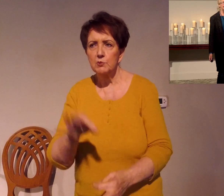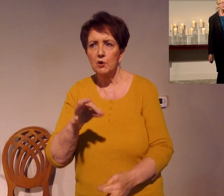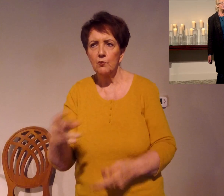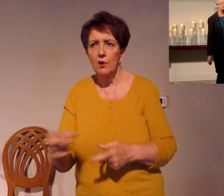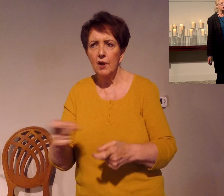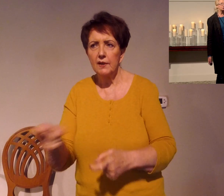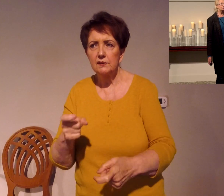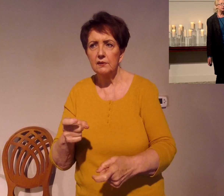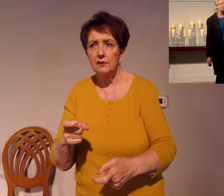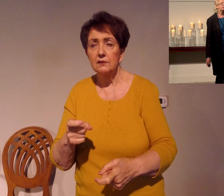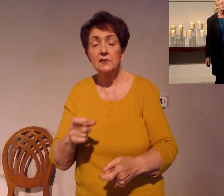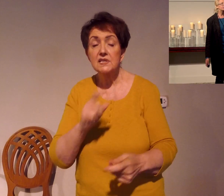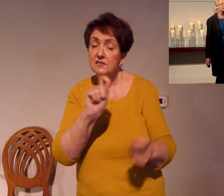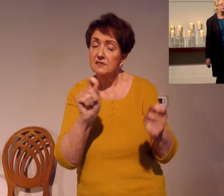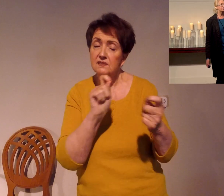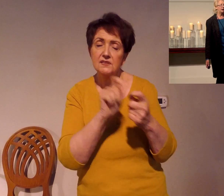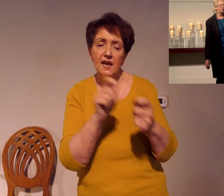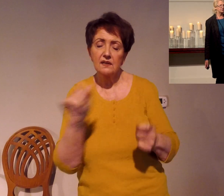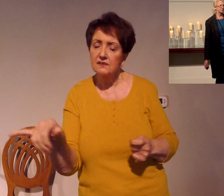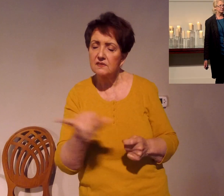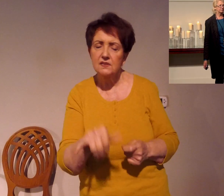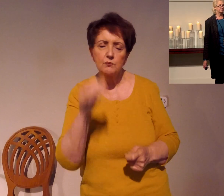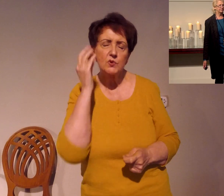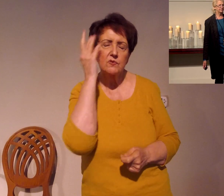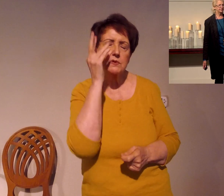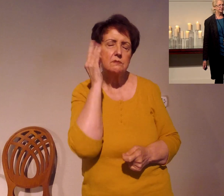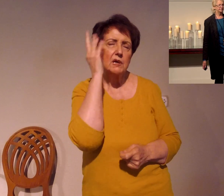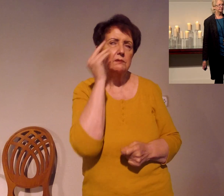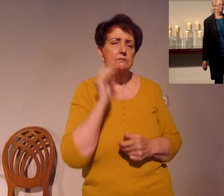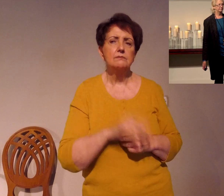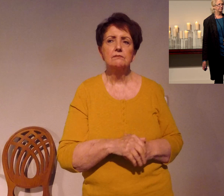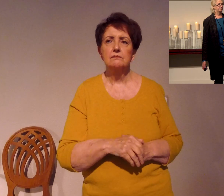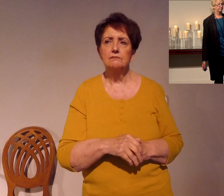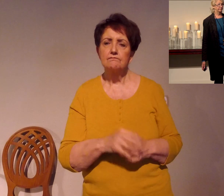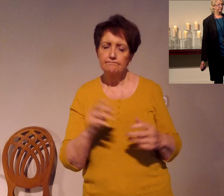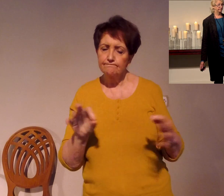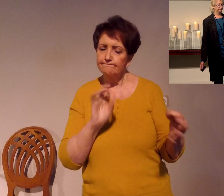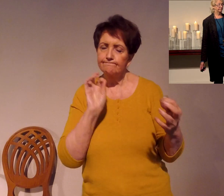the way in which we think about it.